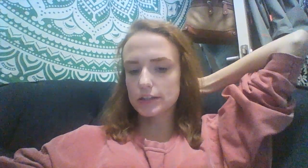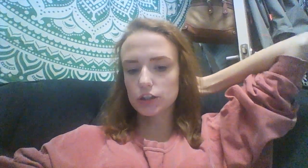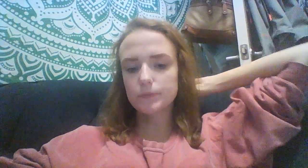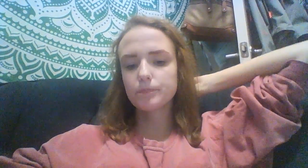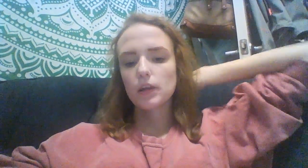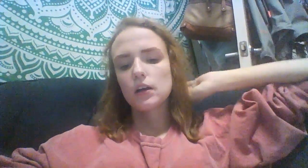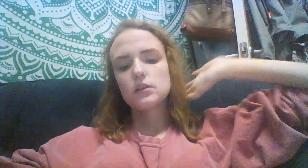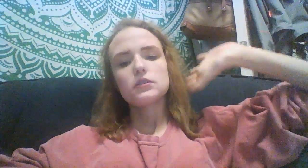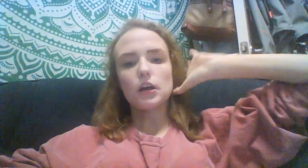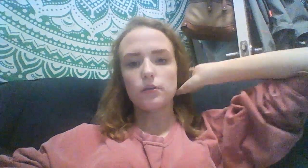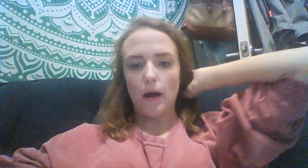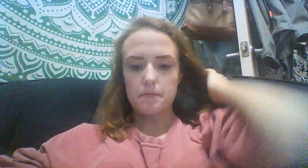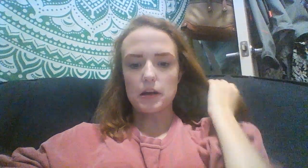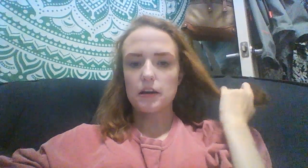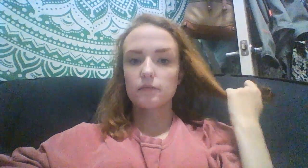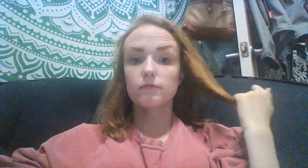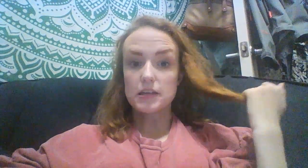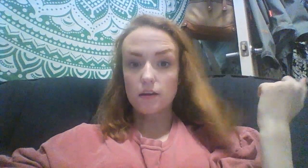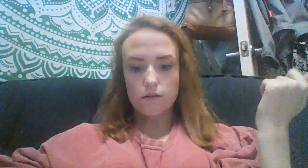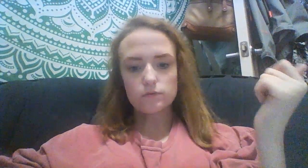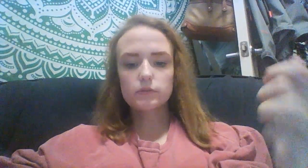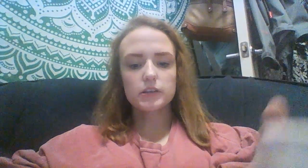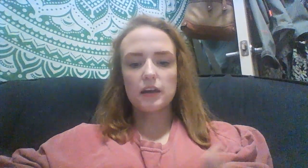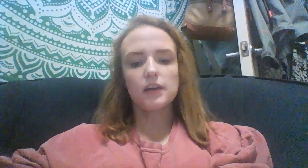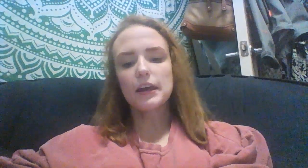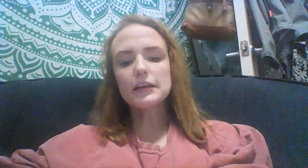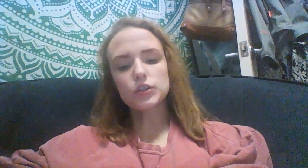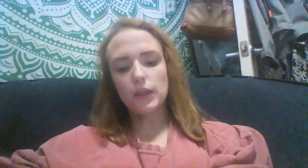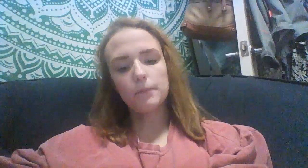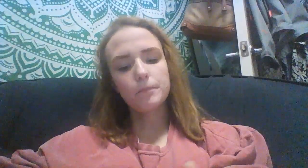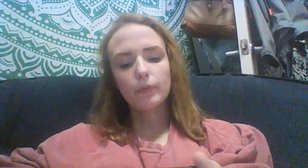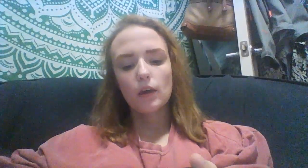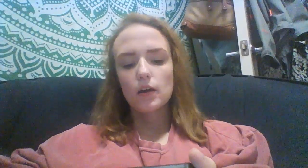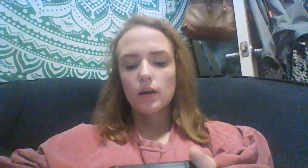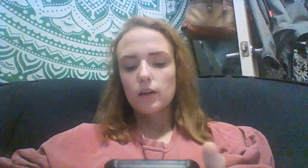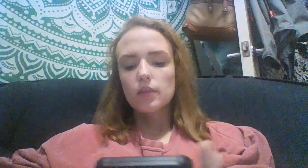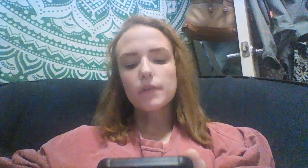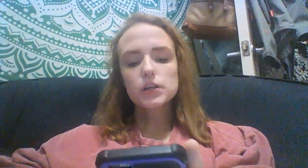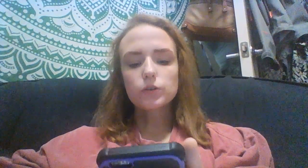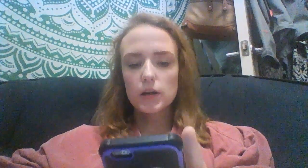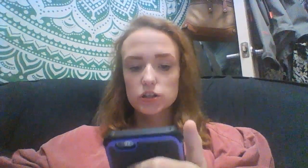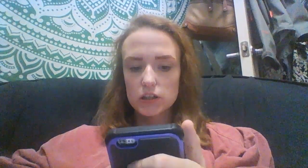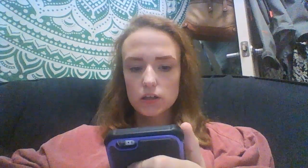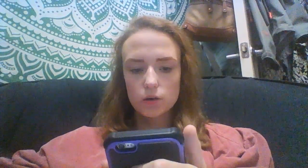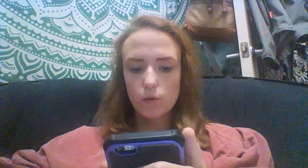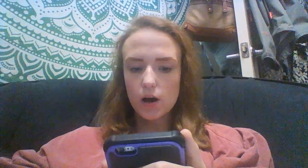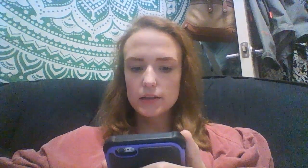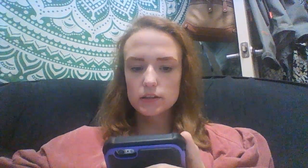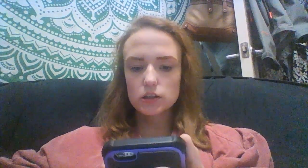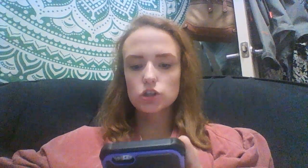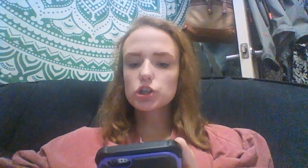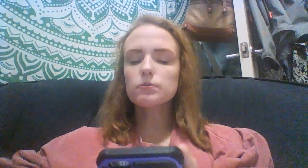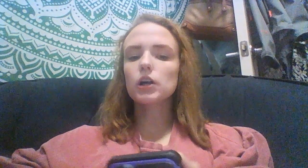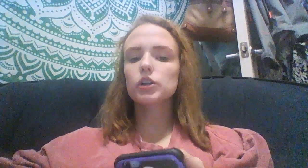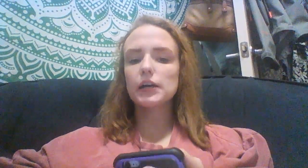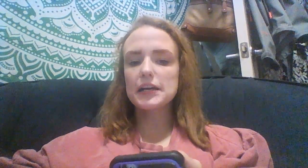answer. So I'm going to read those and then answer them. The first question was, do you agree